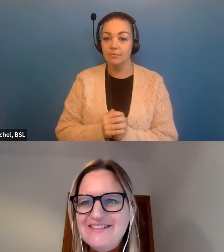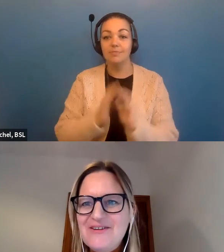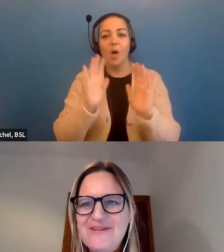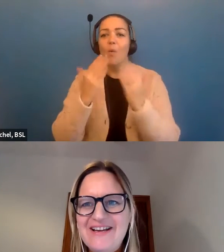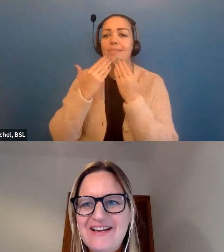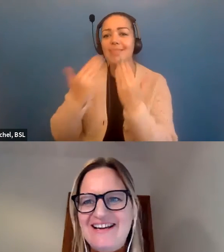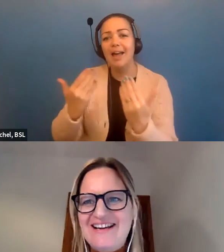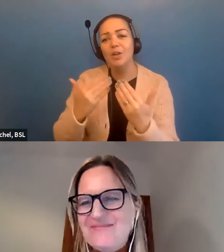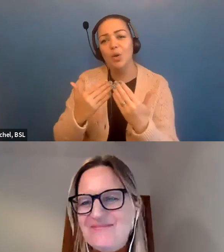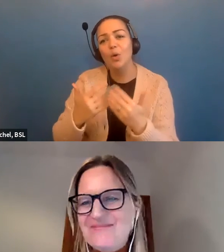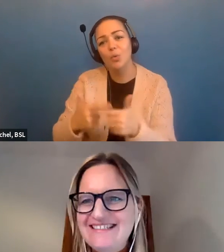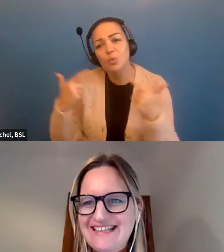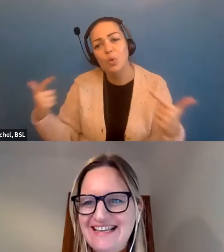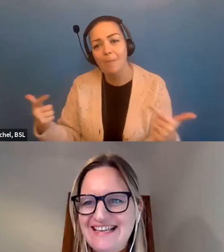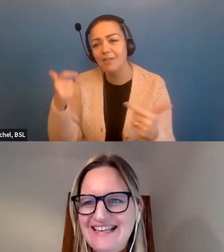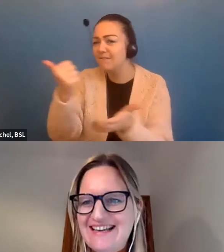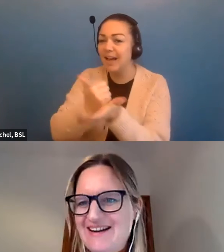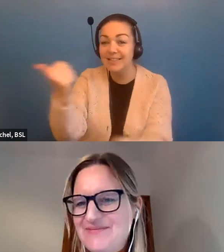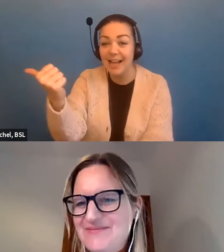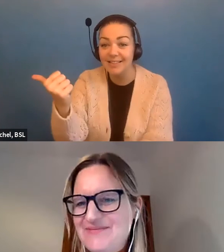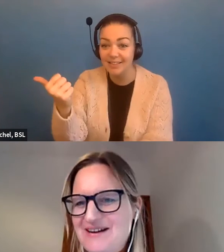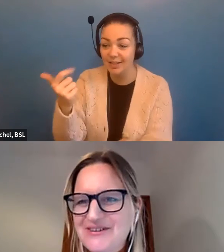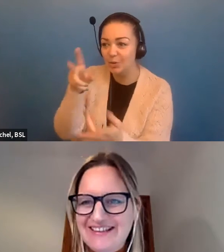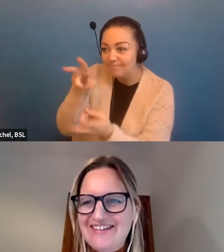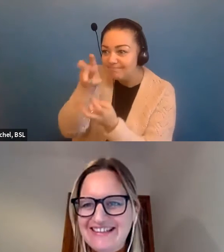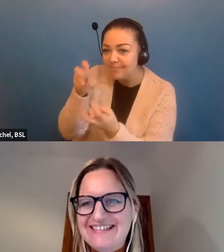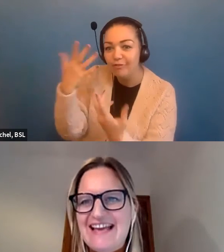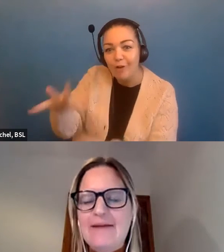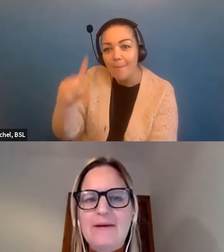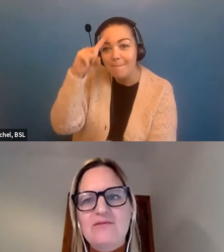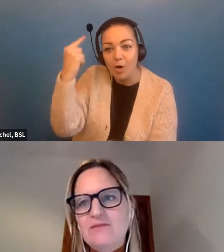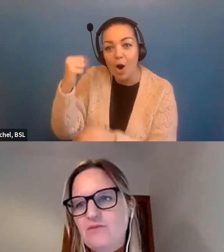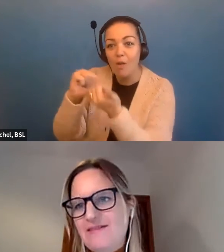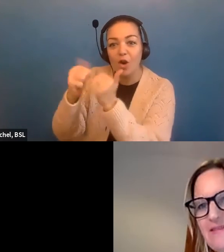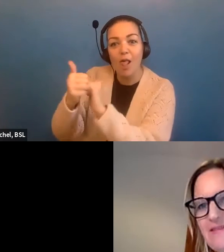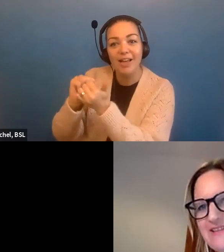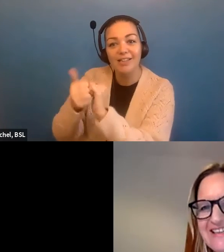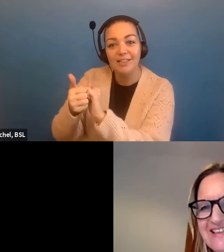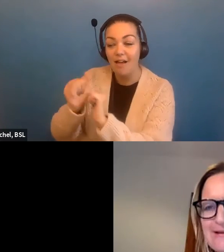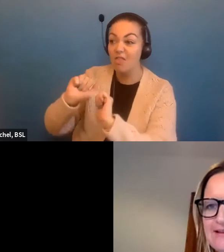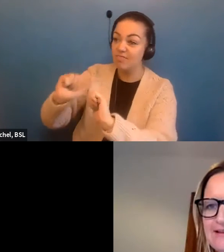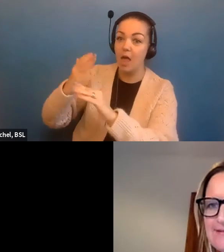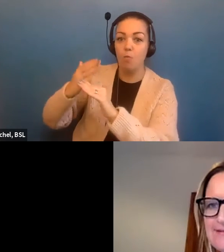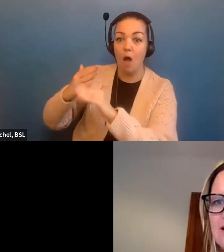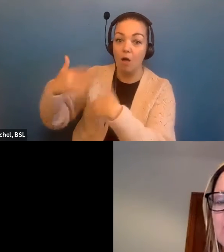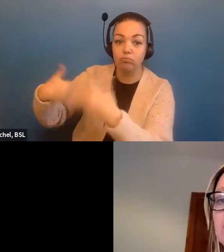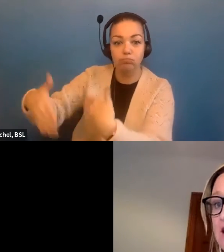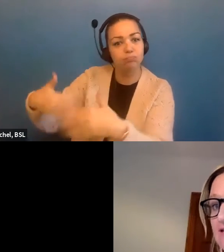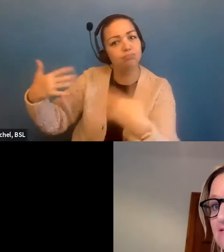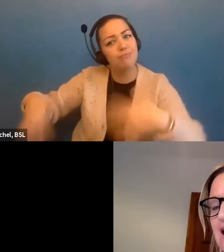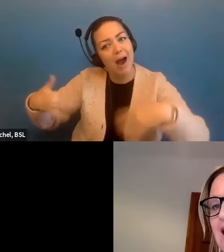Thank you so much. It's fantastic to hear from our Mongolian colleagues there about some of the work they've been doing, and just to understand